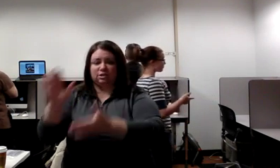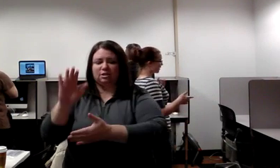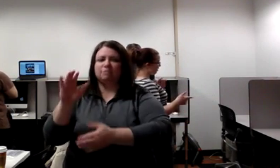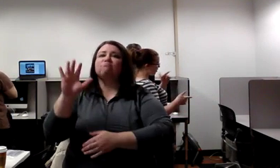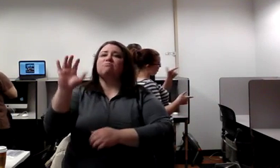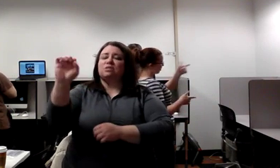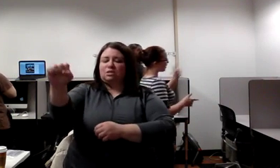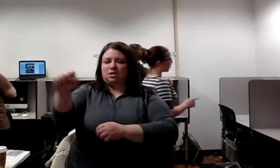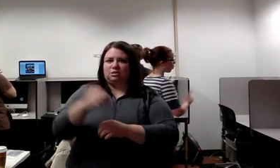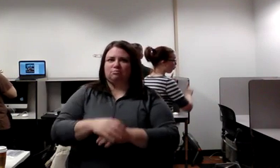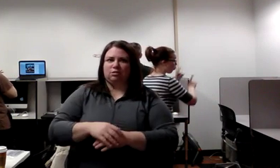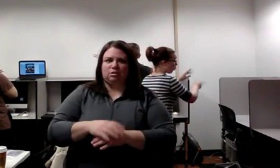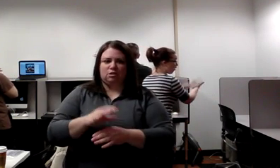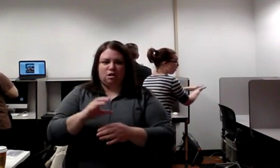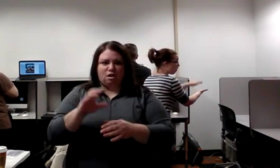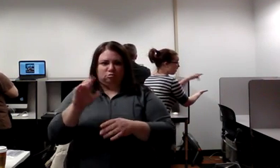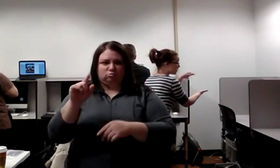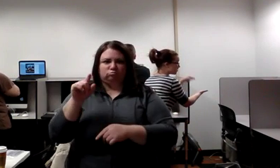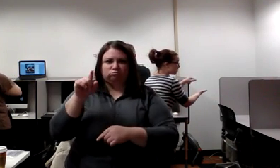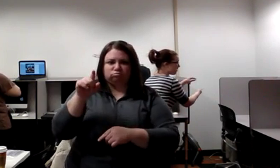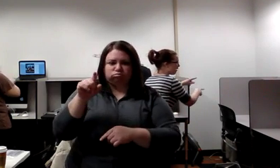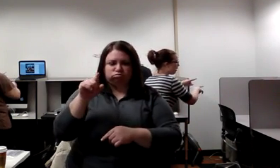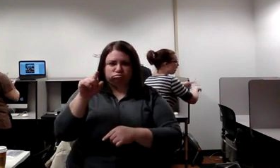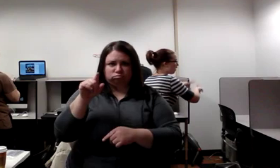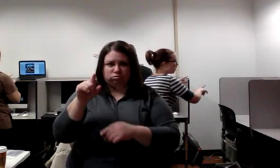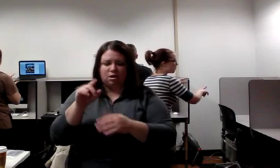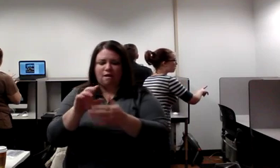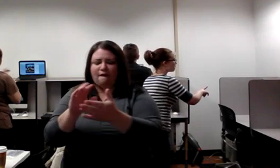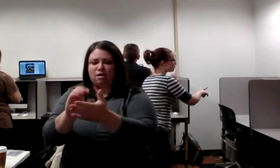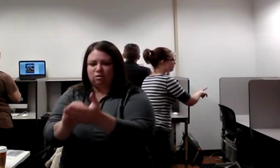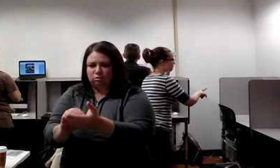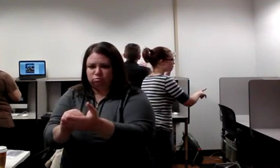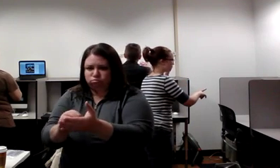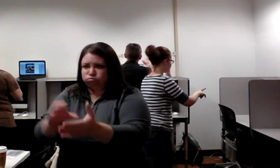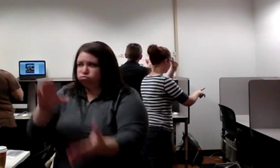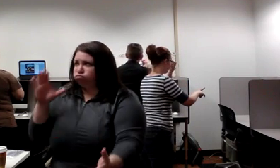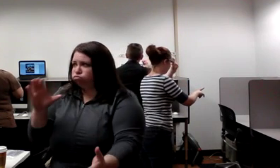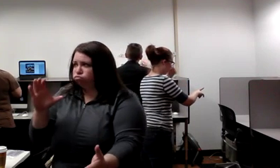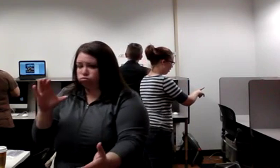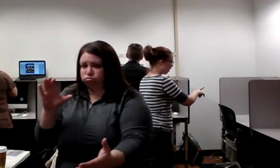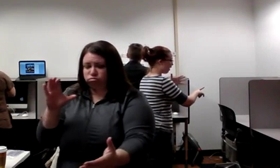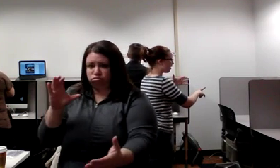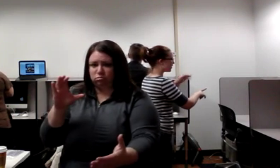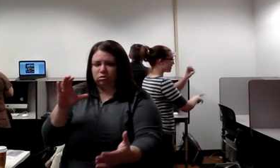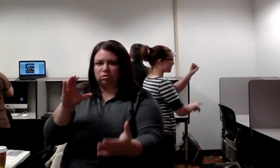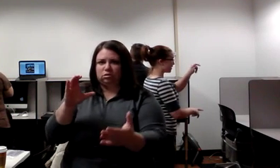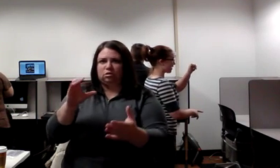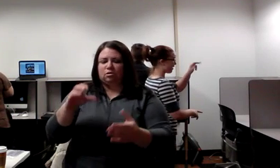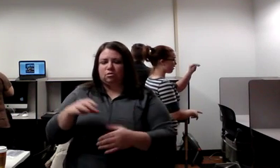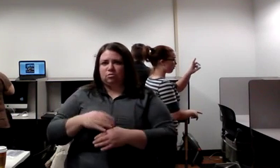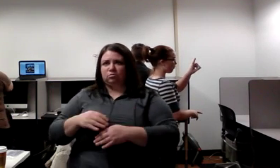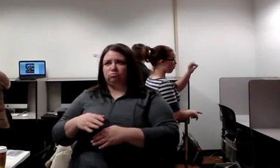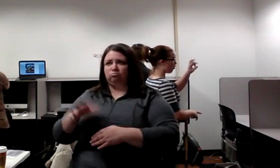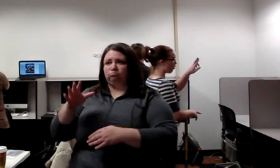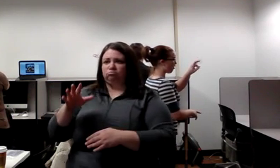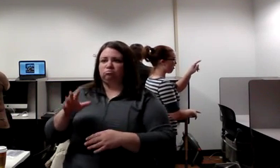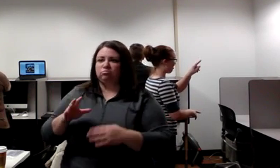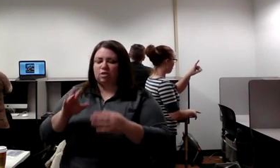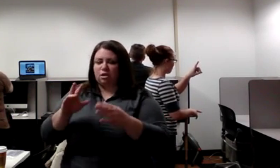Stanford. And all of my working-class parents' savings were being spent on my college tuition. After 6 months, I